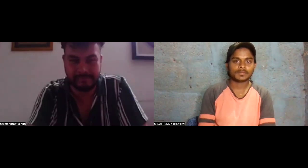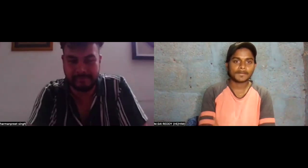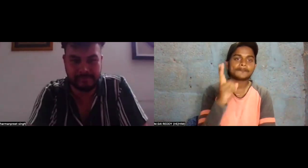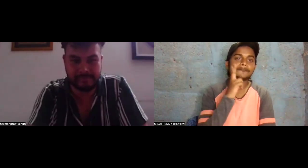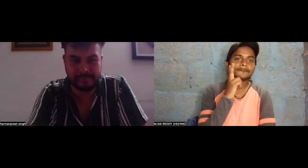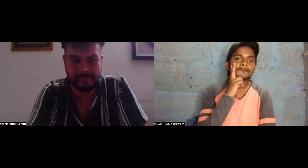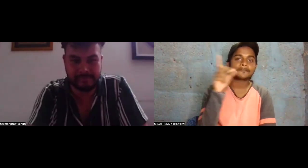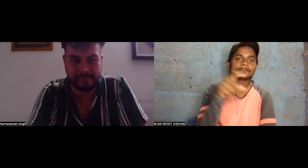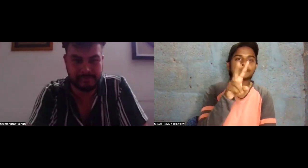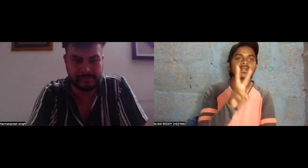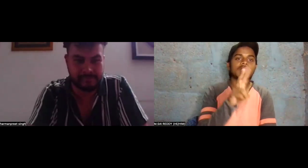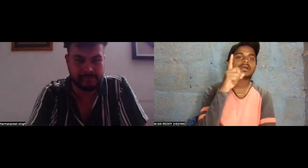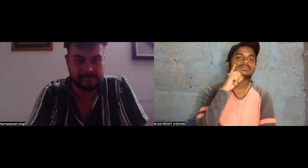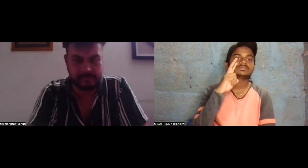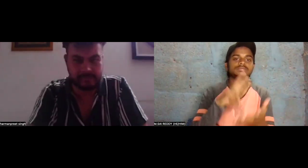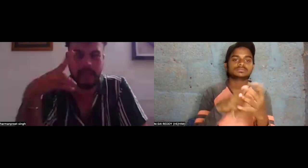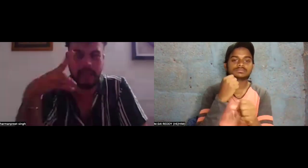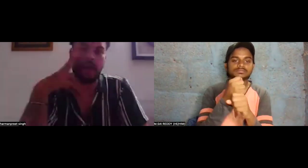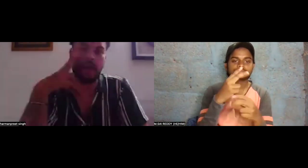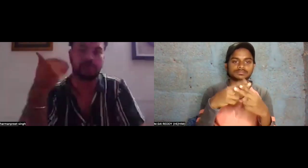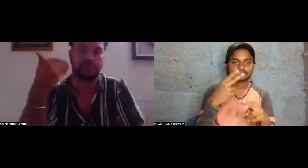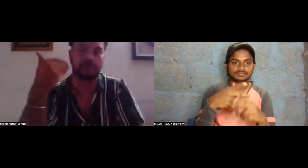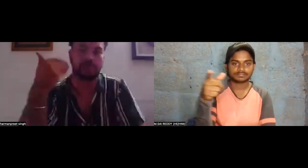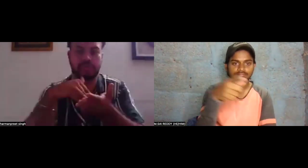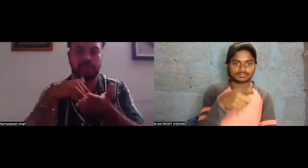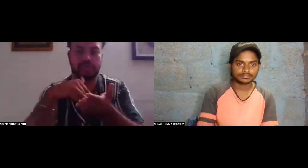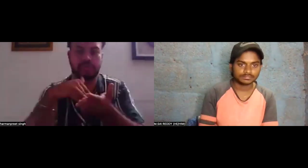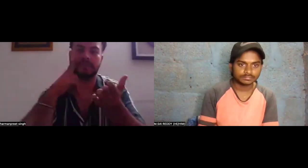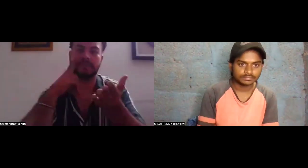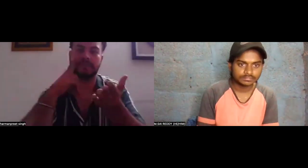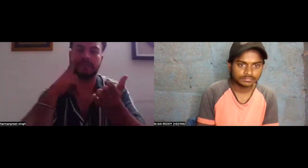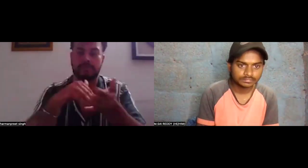other panelists of us. Vignesh, if you could